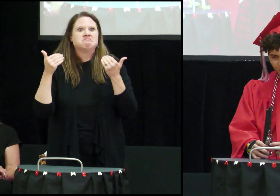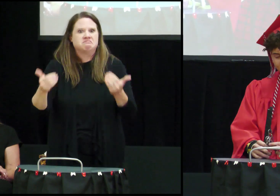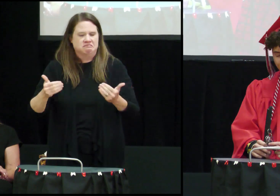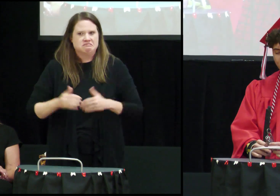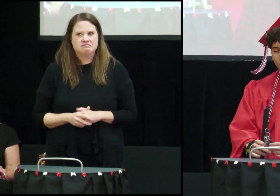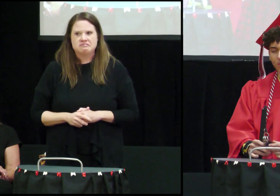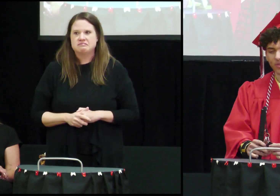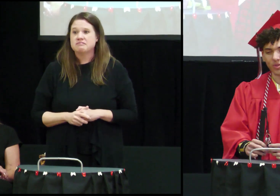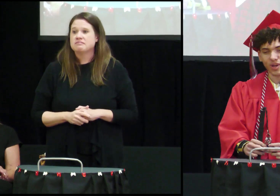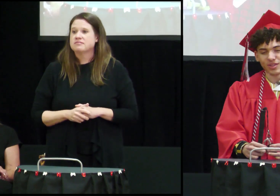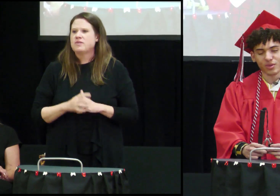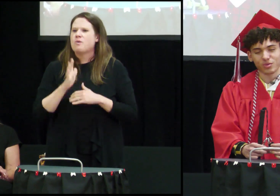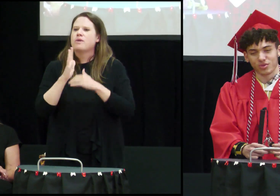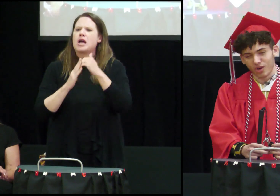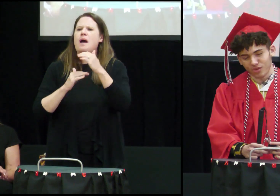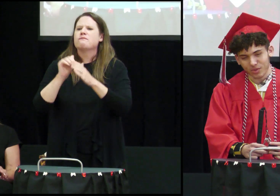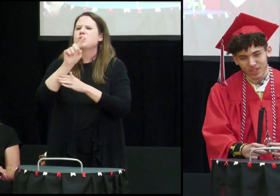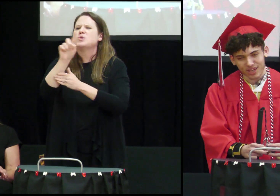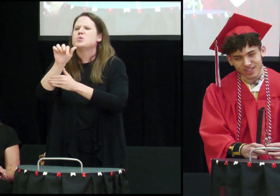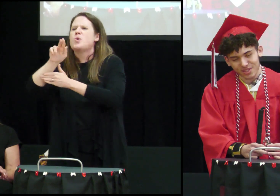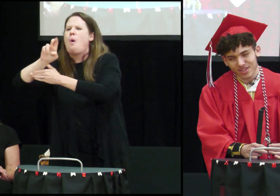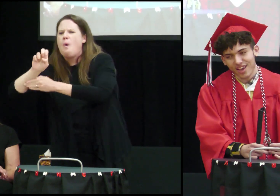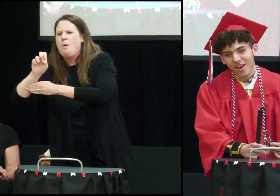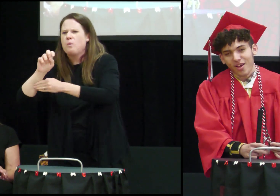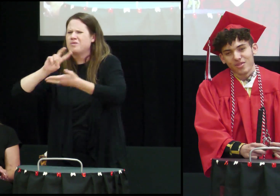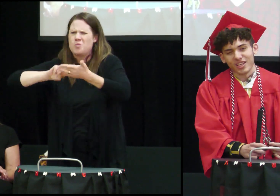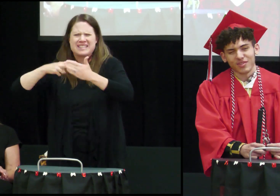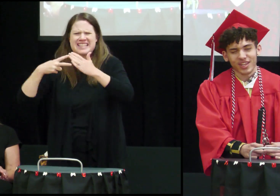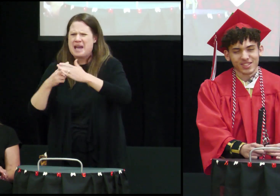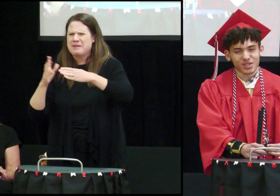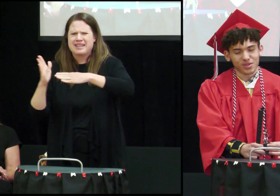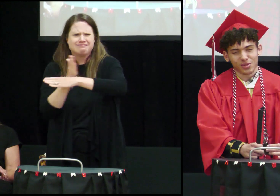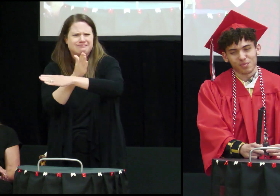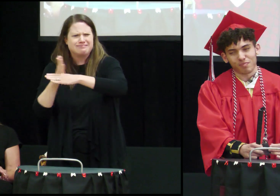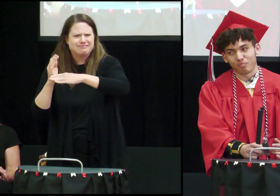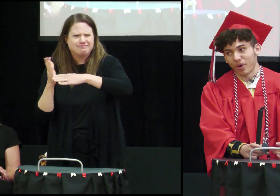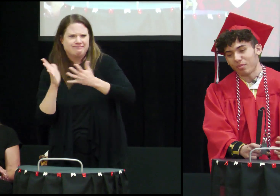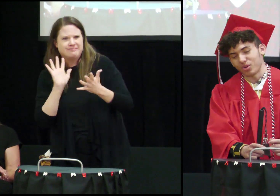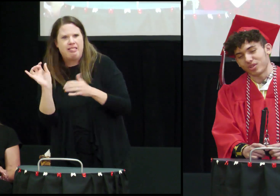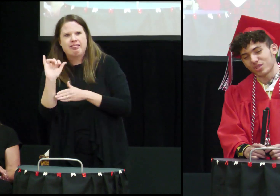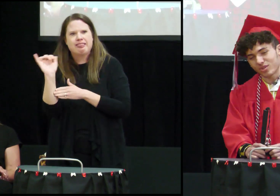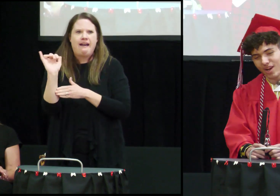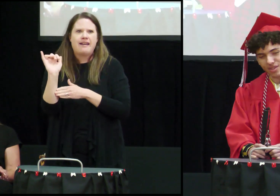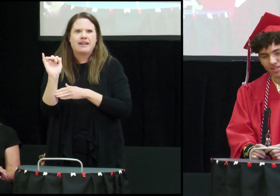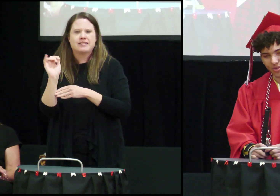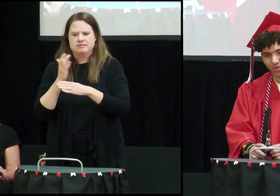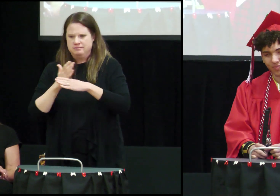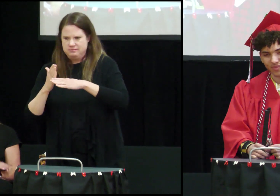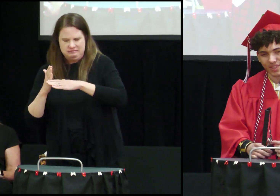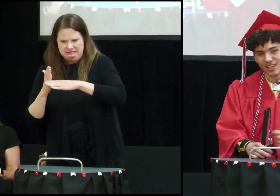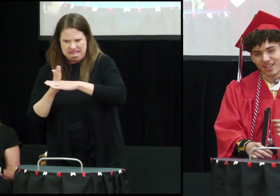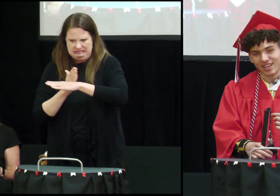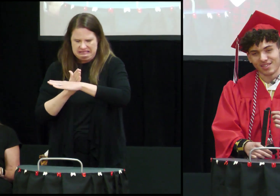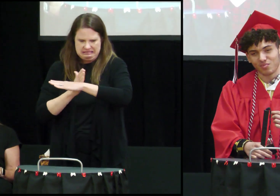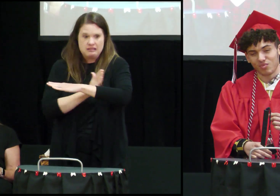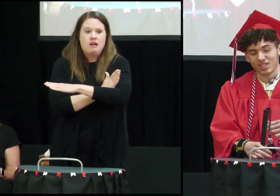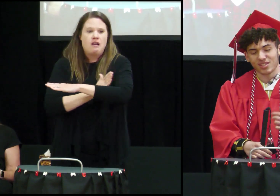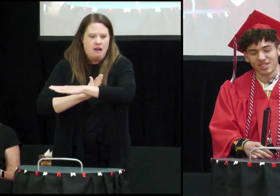for those of you out there who don't know what that is, think of it as this little bubble surrounding you. And it's this nice